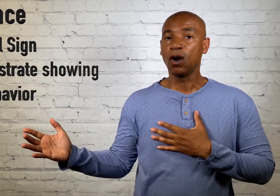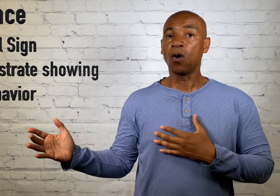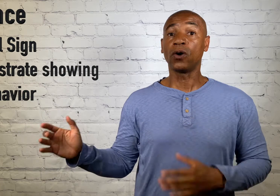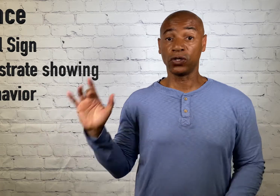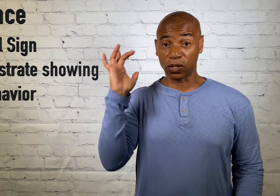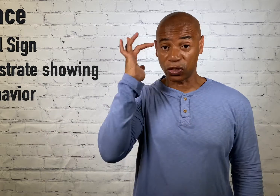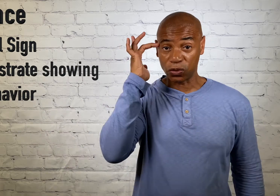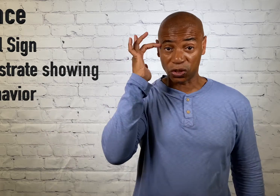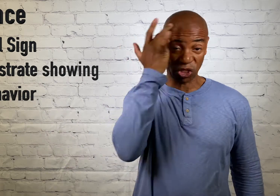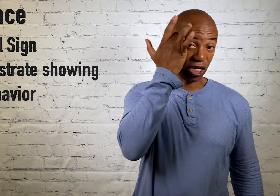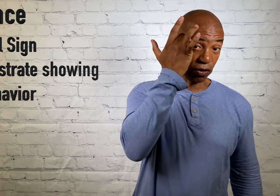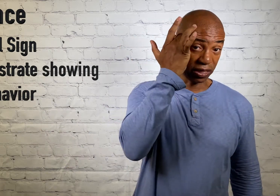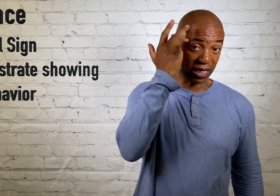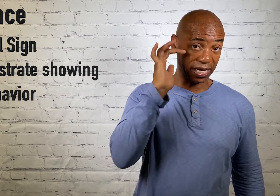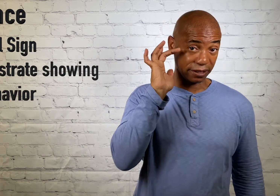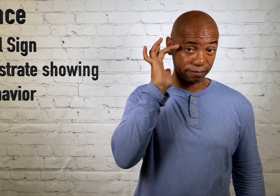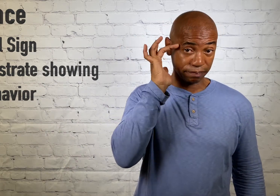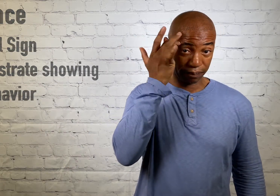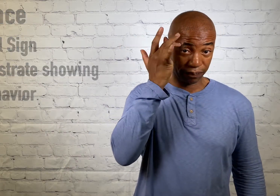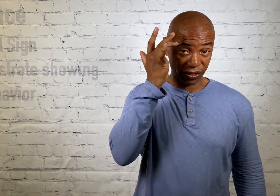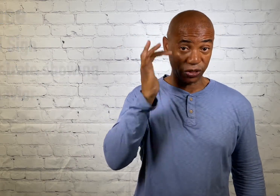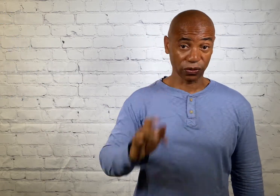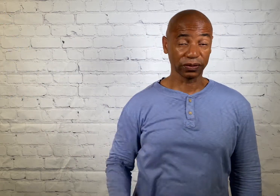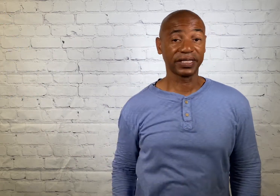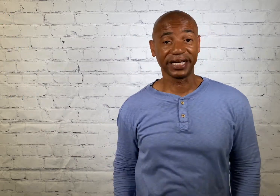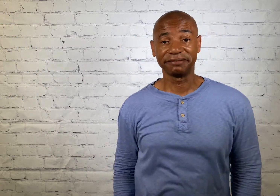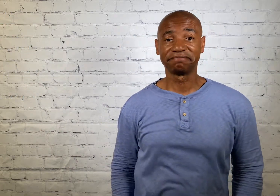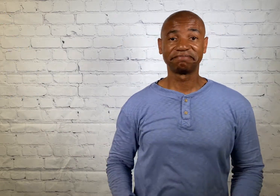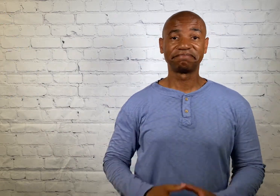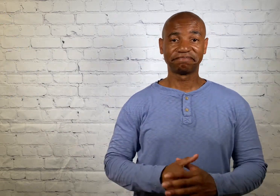or you can use a generic sign, the general sign.